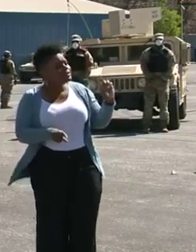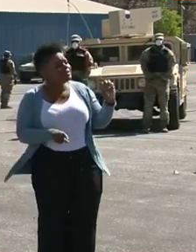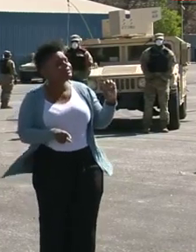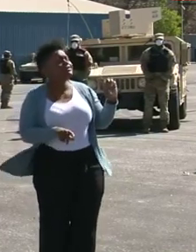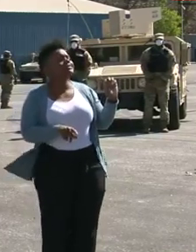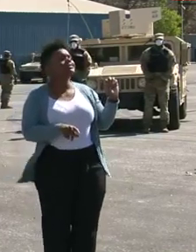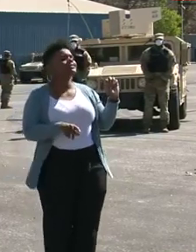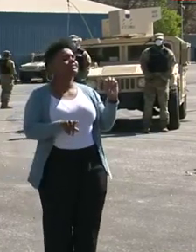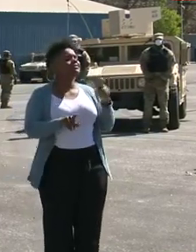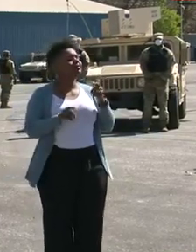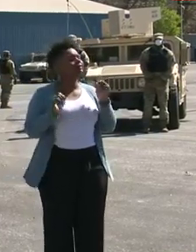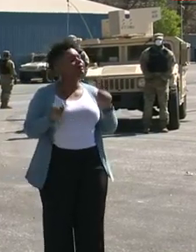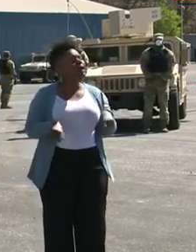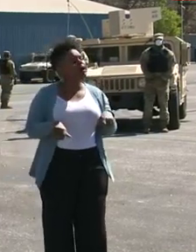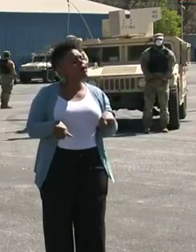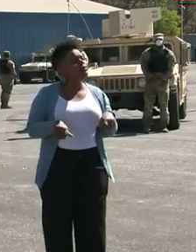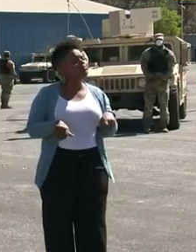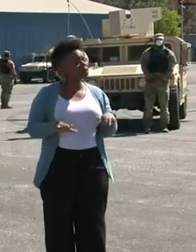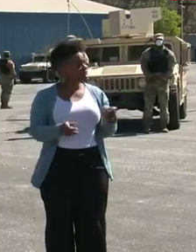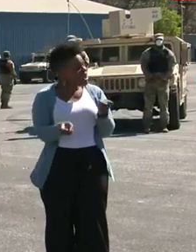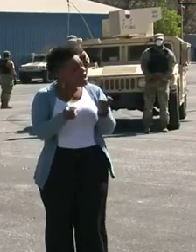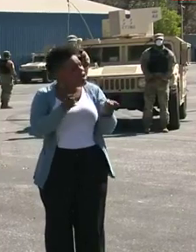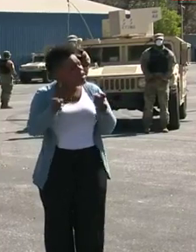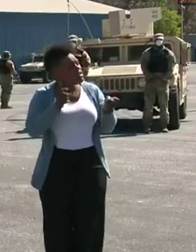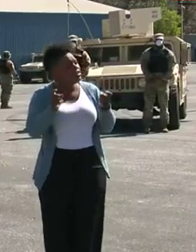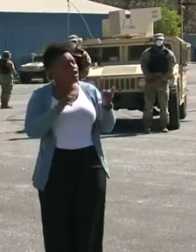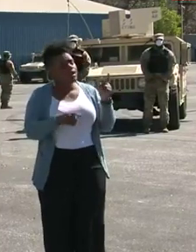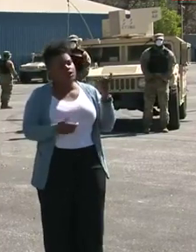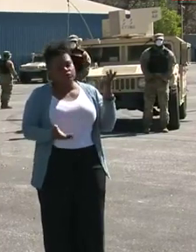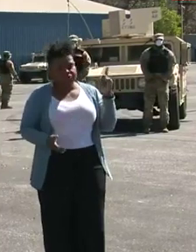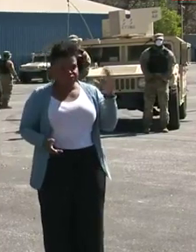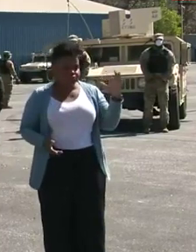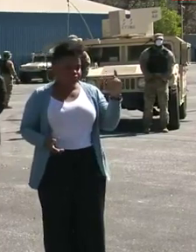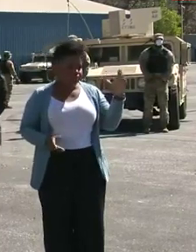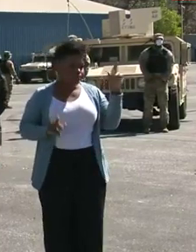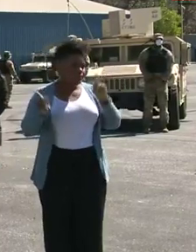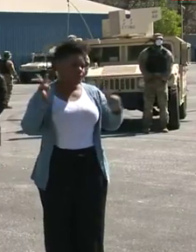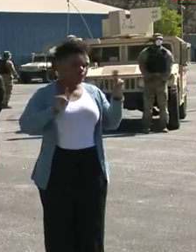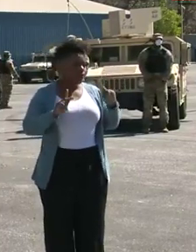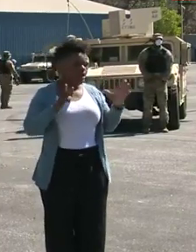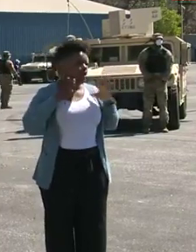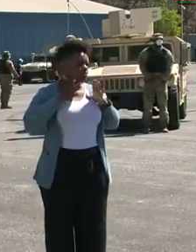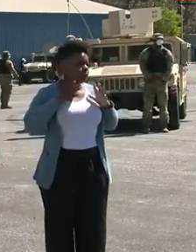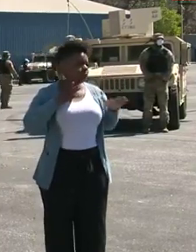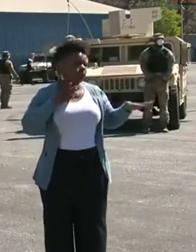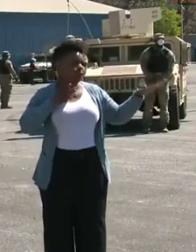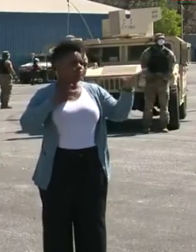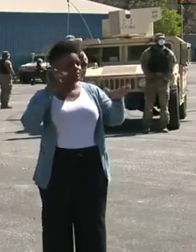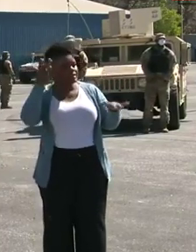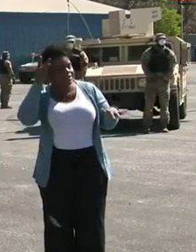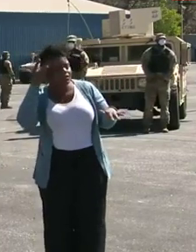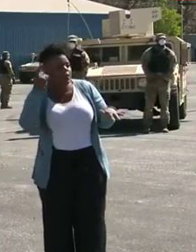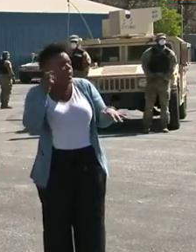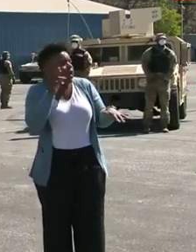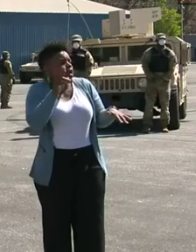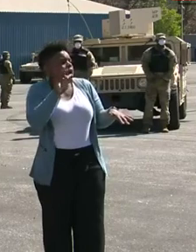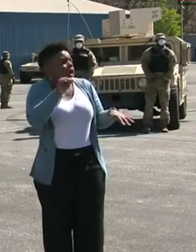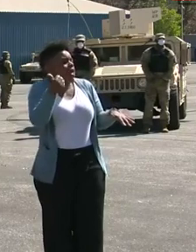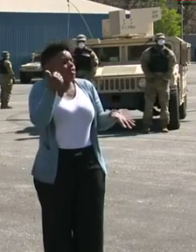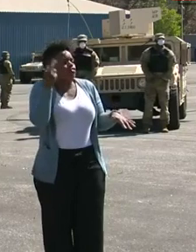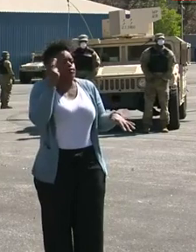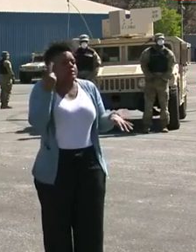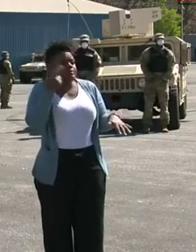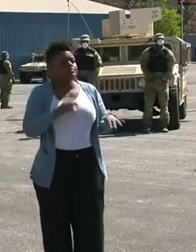hundreds of individuals who are out, both for COVID and for other reasons. If they get to the point where utilizing those tactics are not